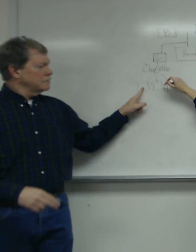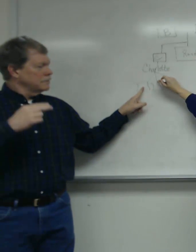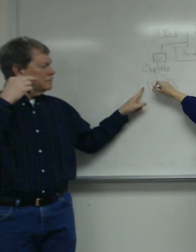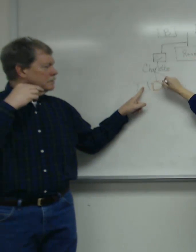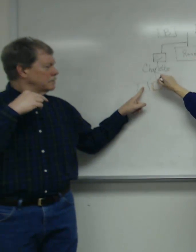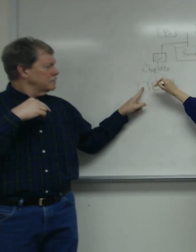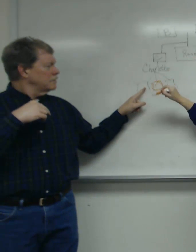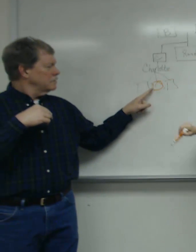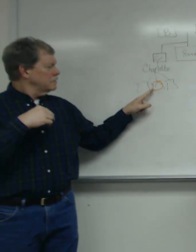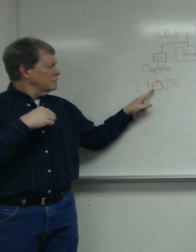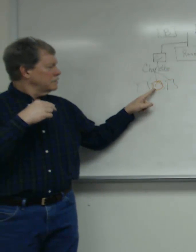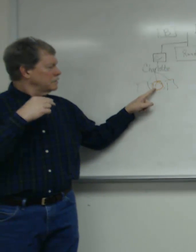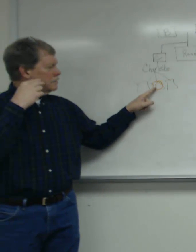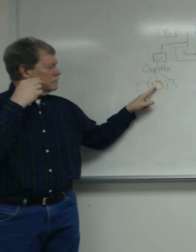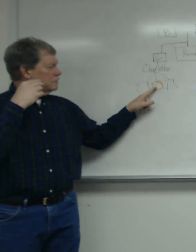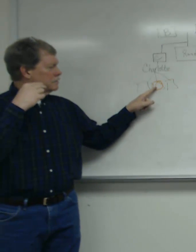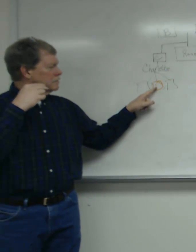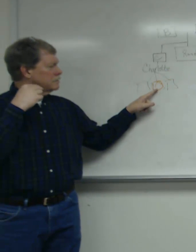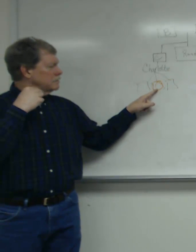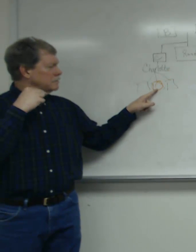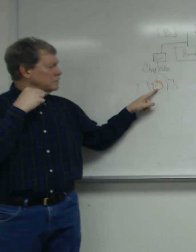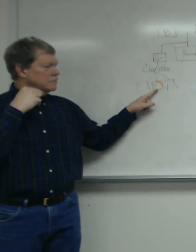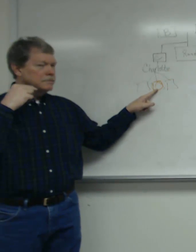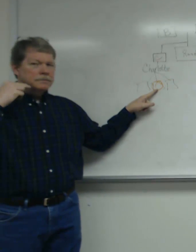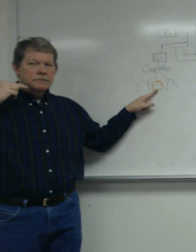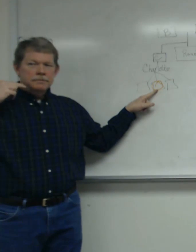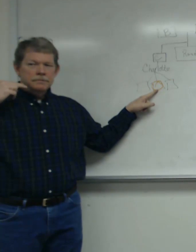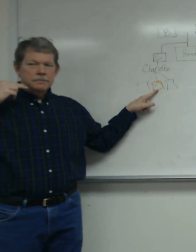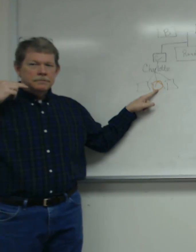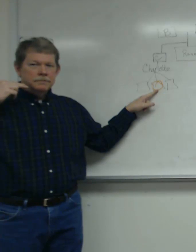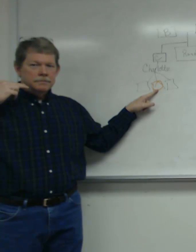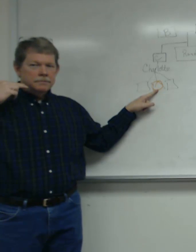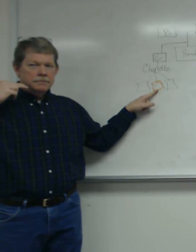Okay. Now it's not do that.